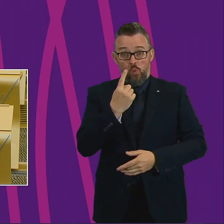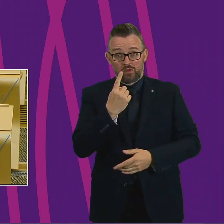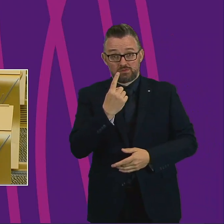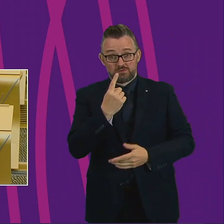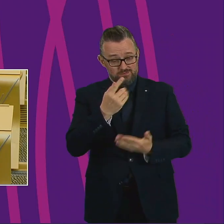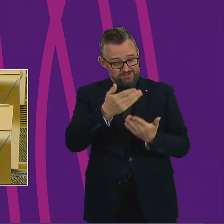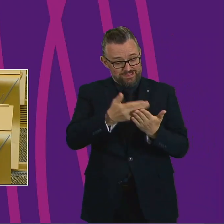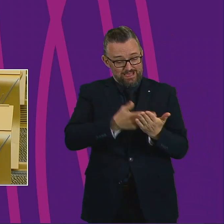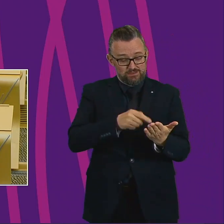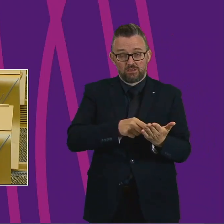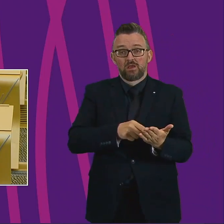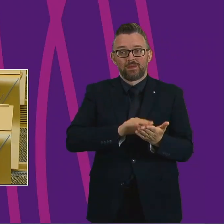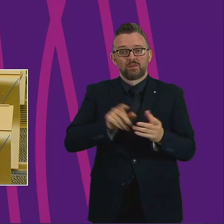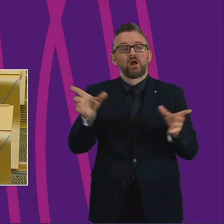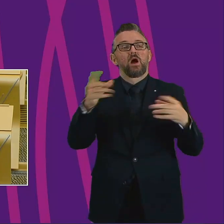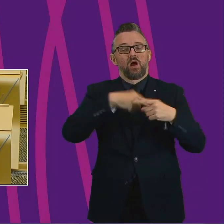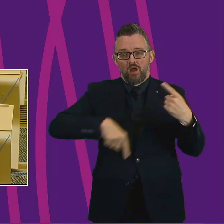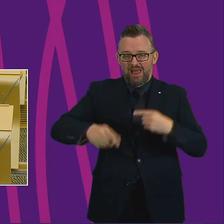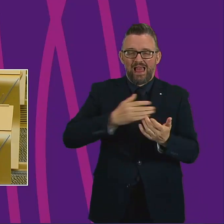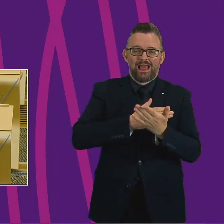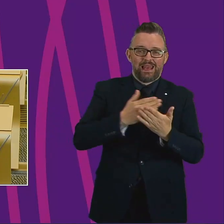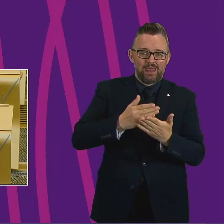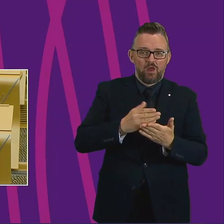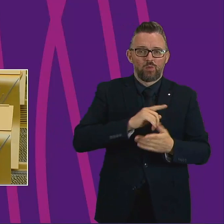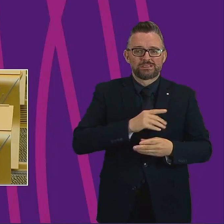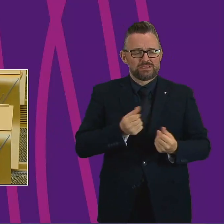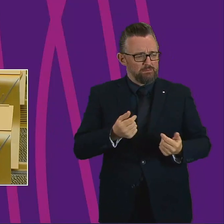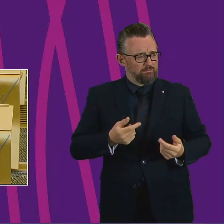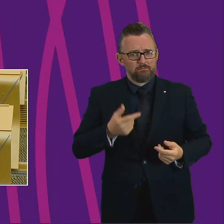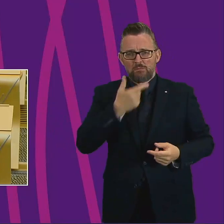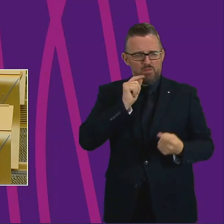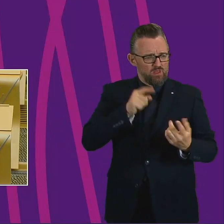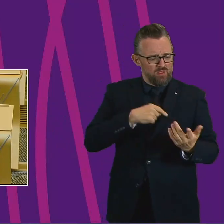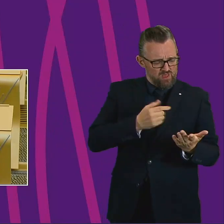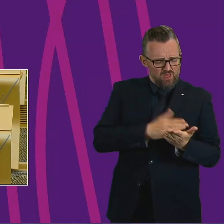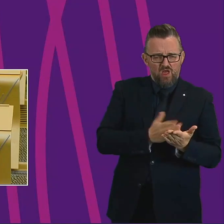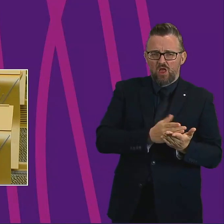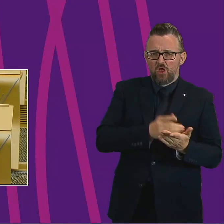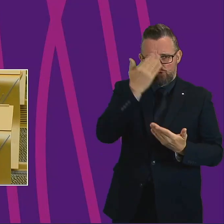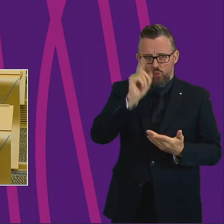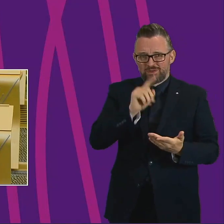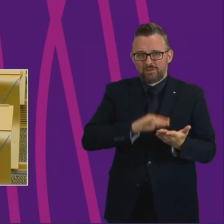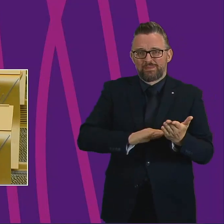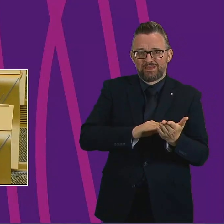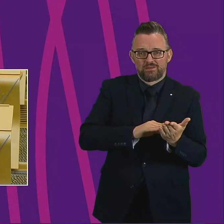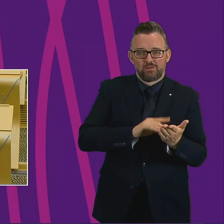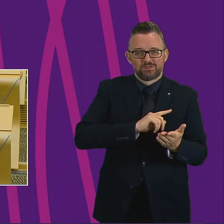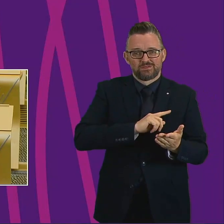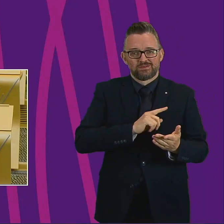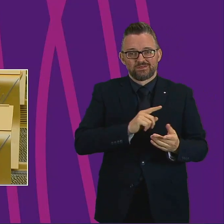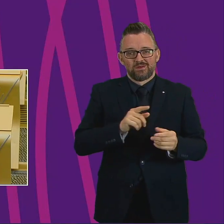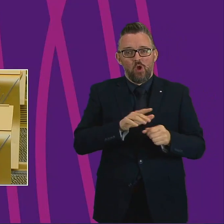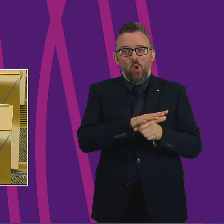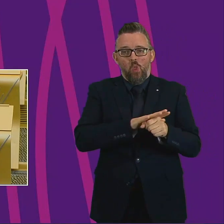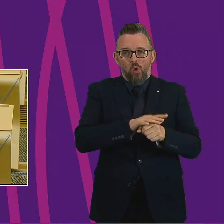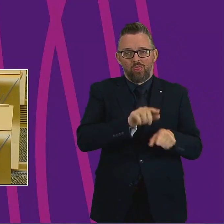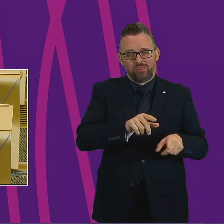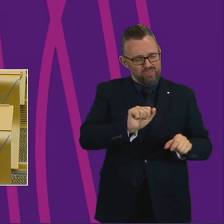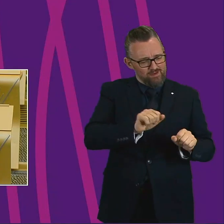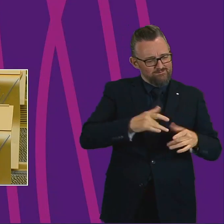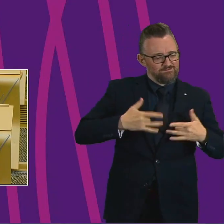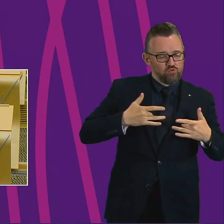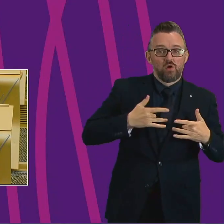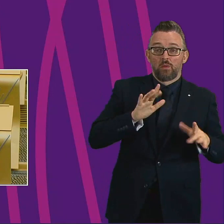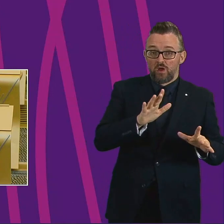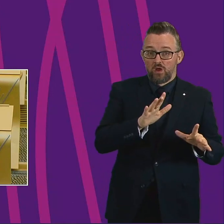and we remove some of the areas of perceived ambiguity that are there because you get that local interpretation. But you